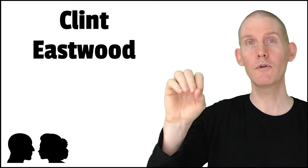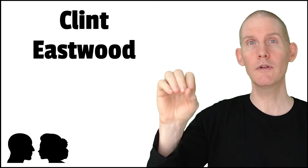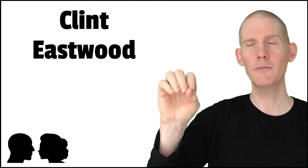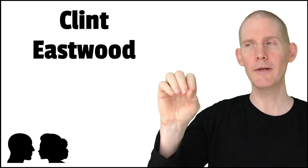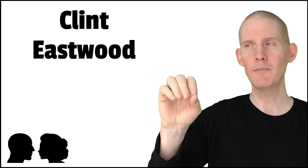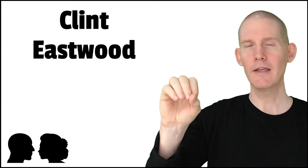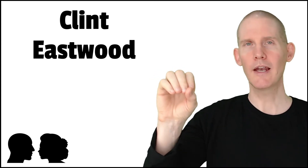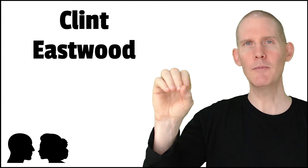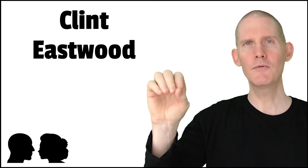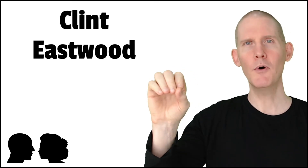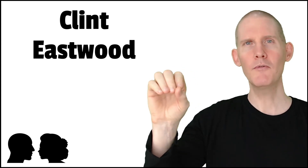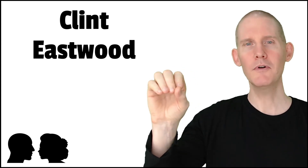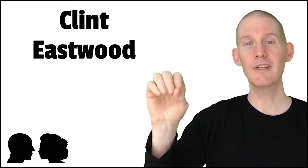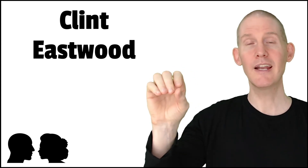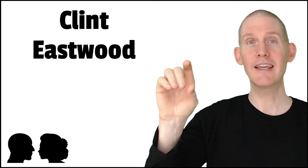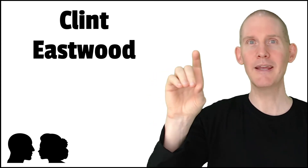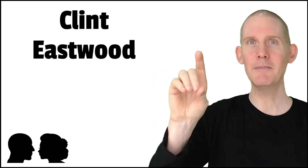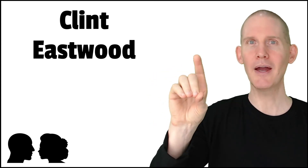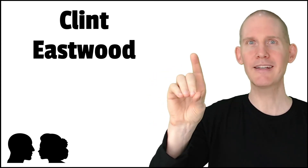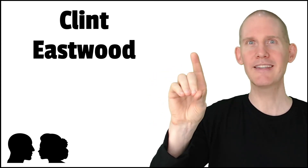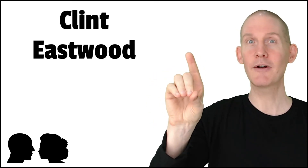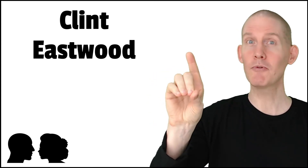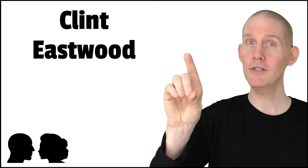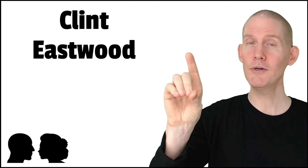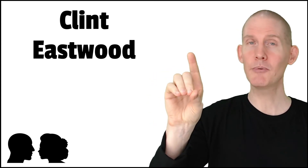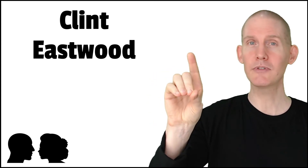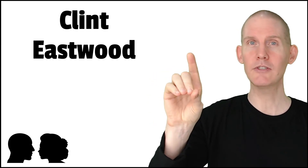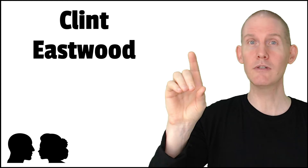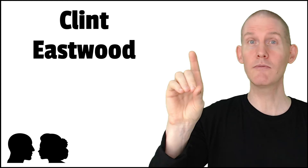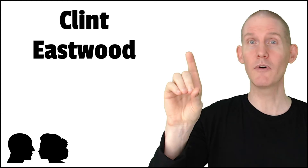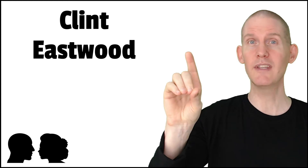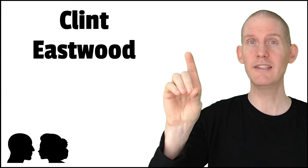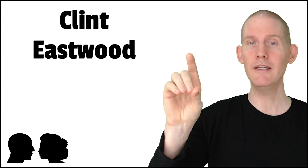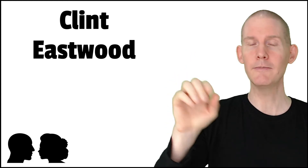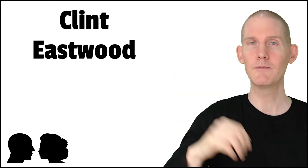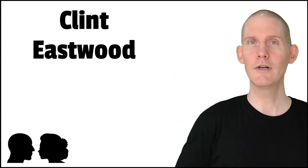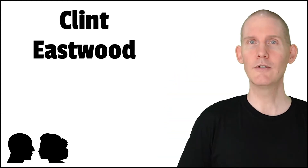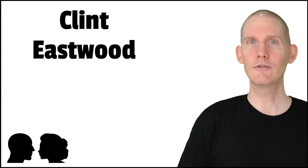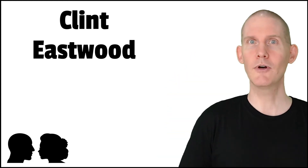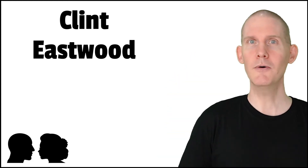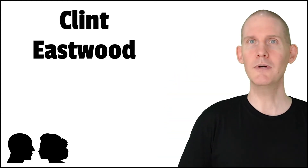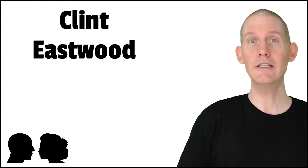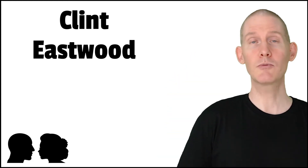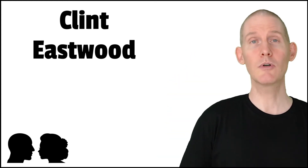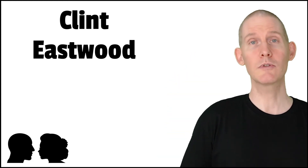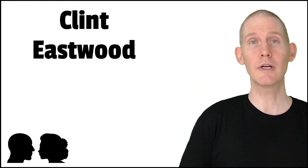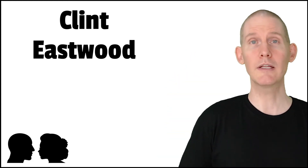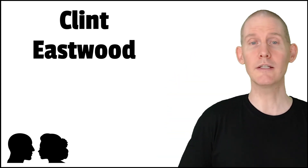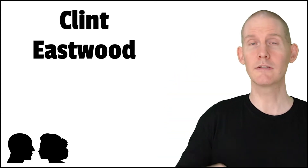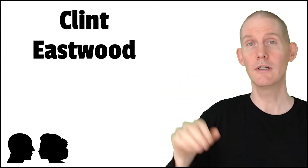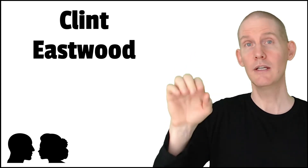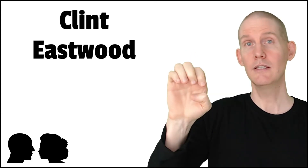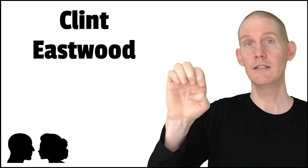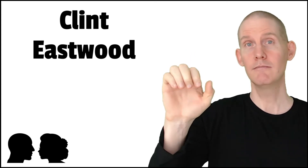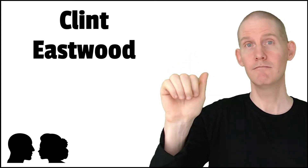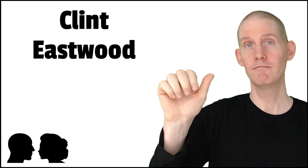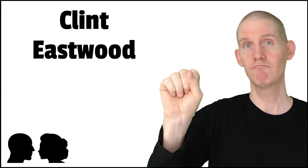bit. Then I moved over, and then I came back to that original position for the D. So Eastwood was like this.